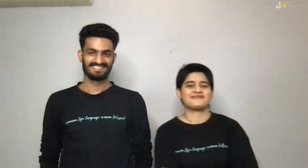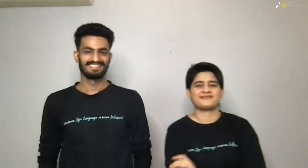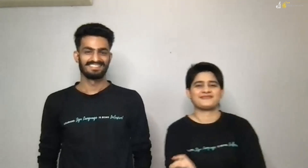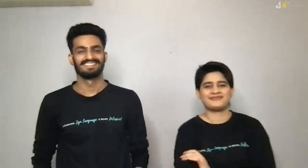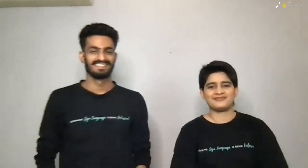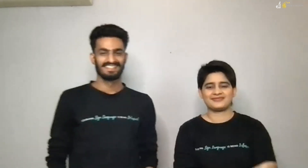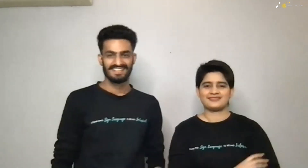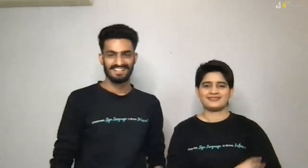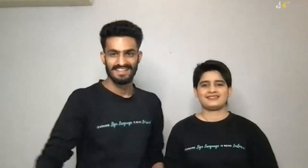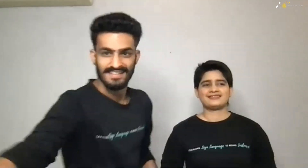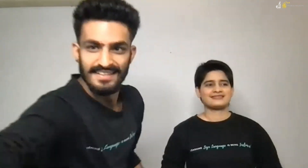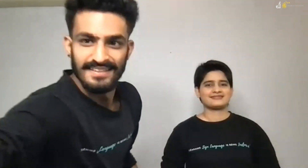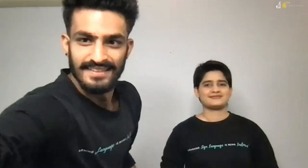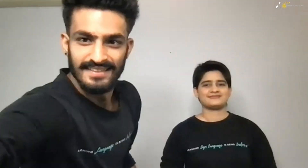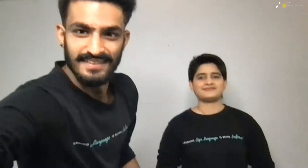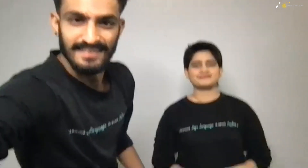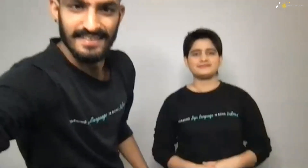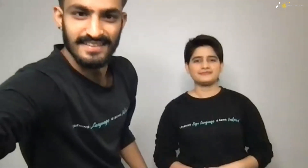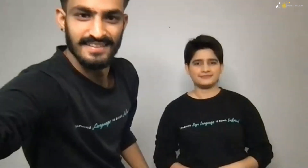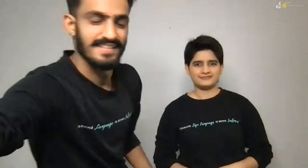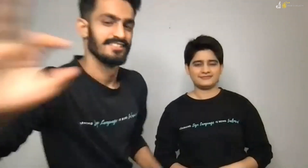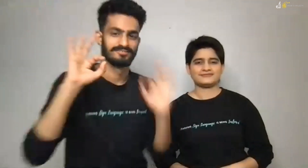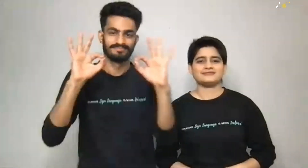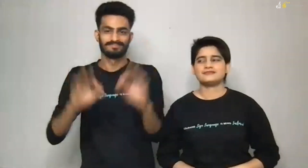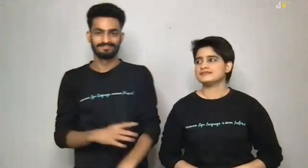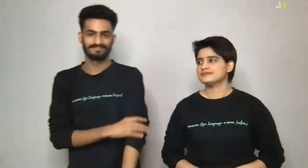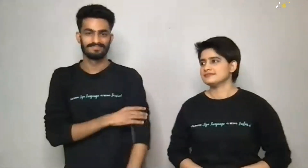We'll sign a bit faster now. Let's see.